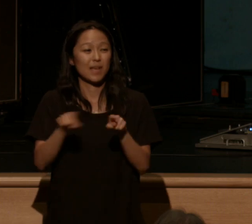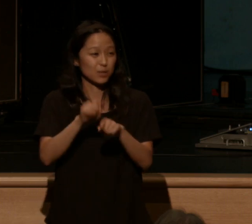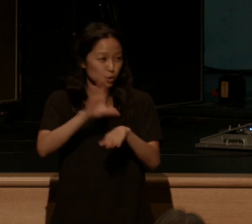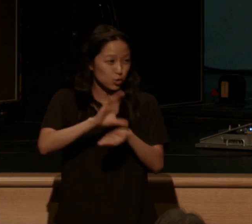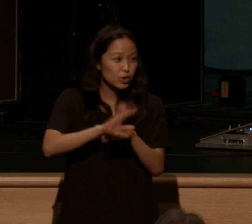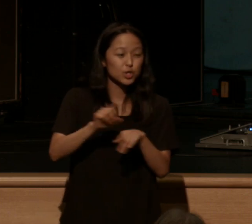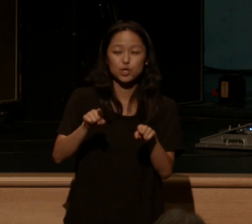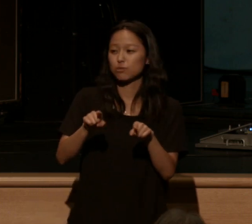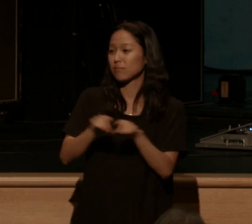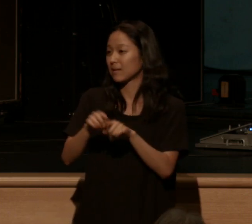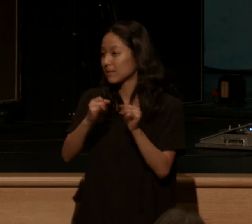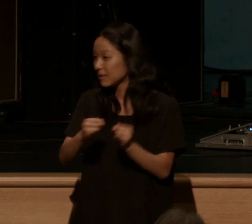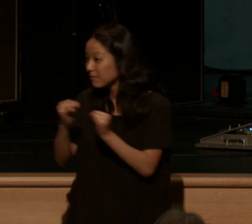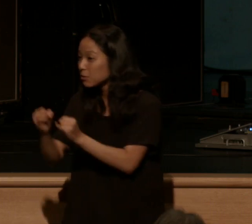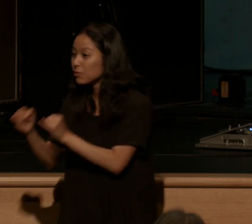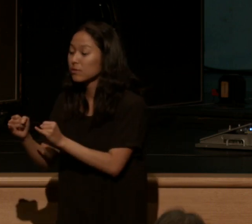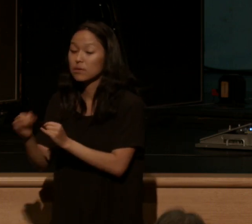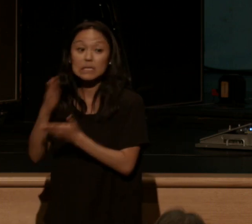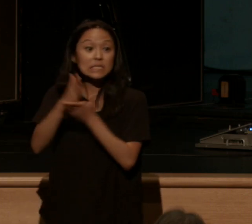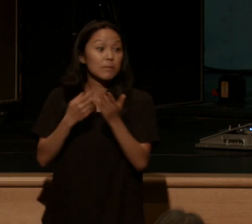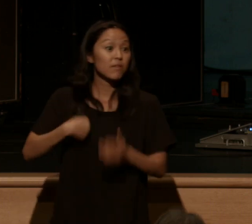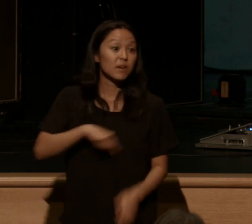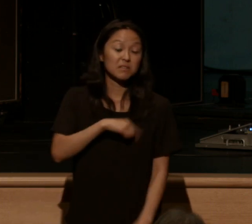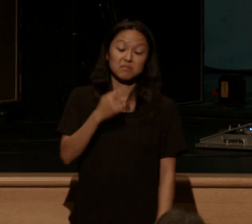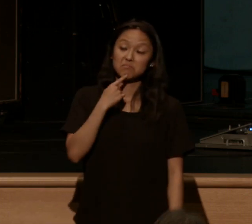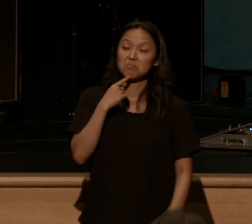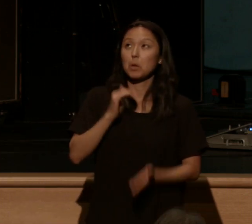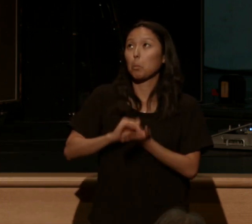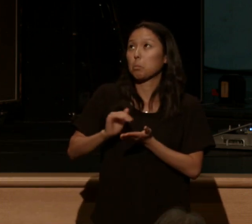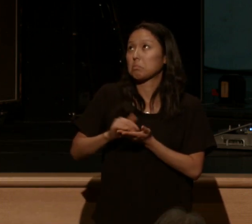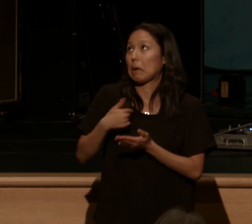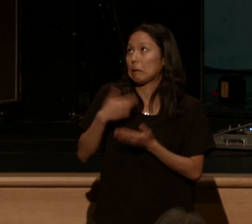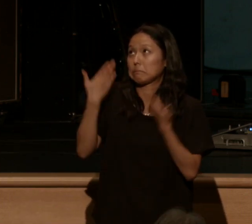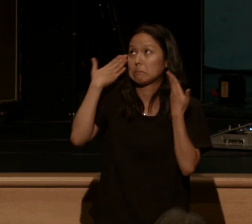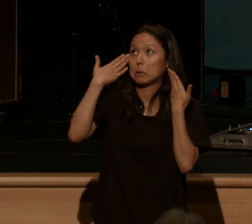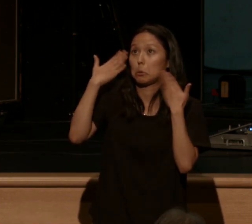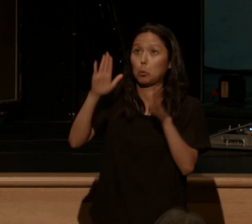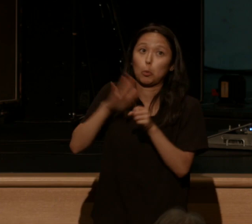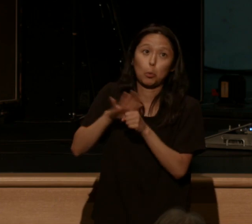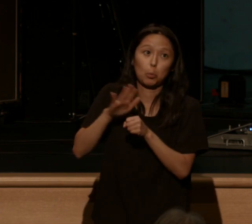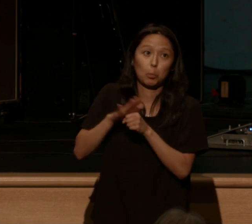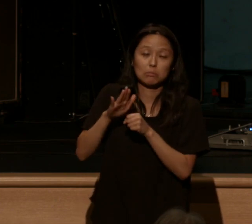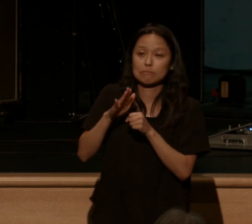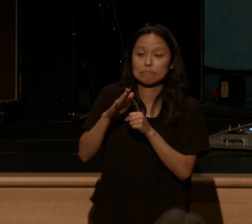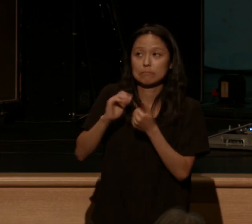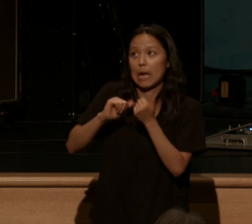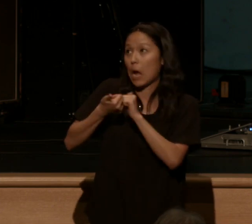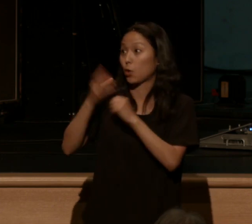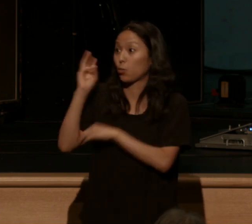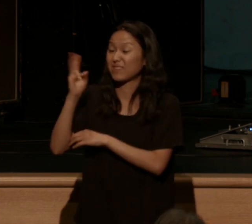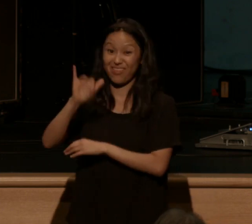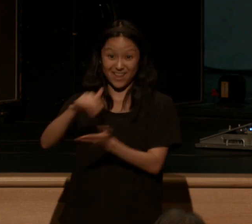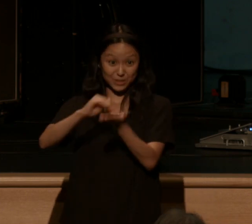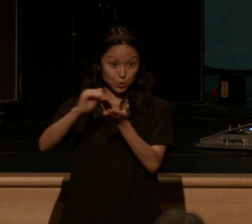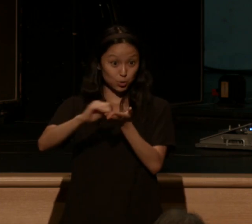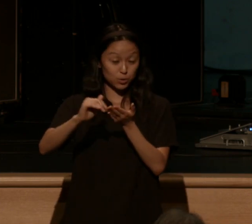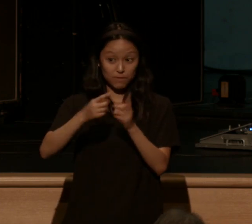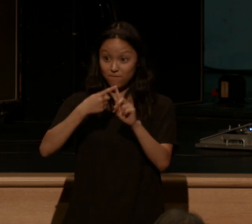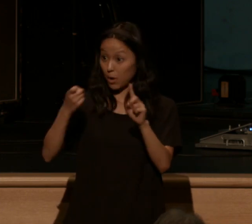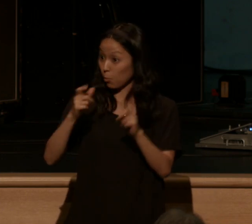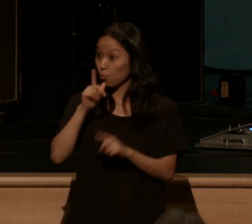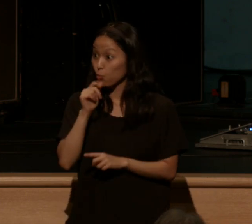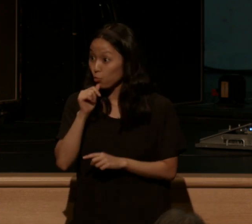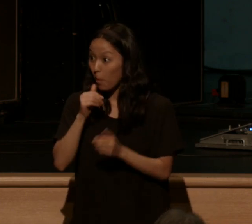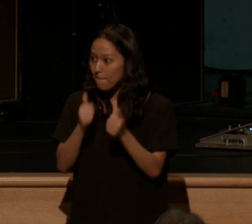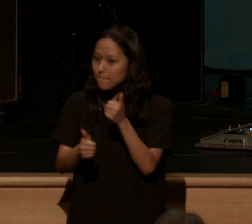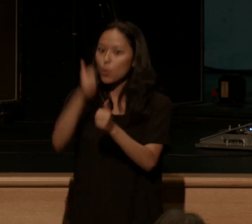church. Some of us say, well, I don't know enough to witness. I was reminded recently that that excuse is most often